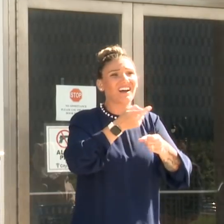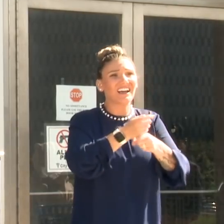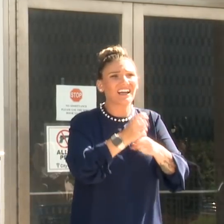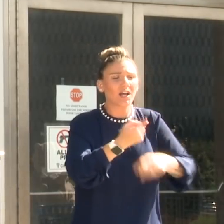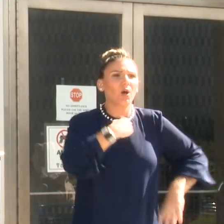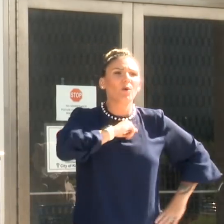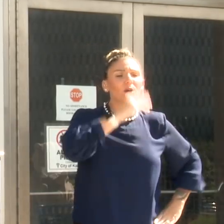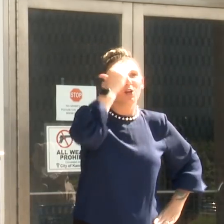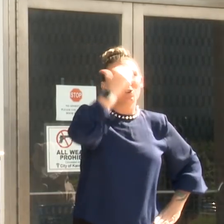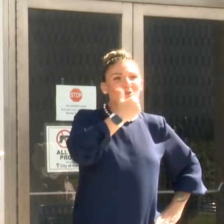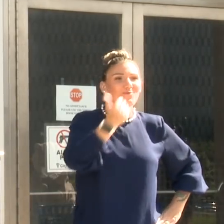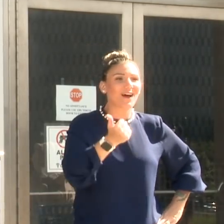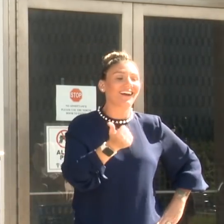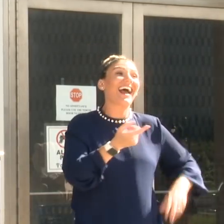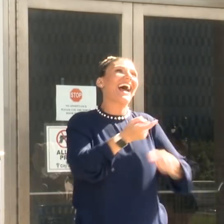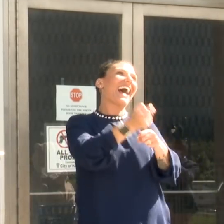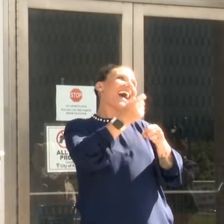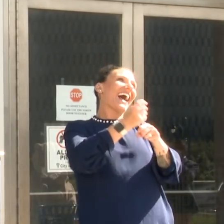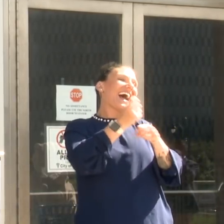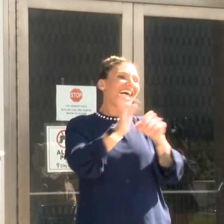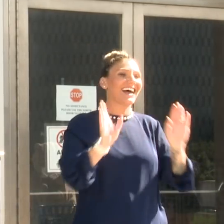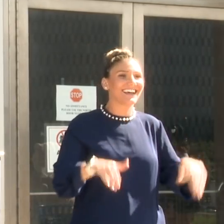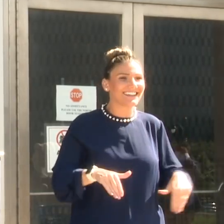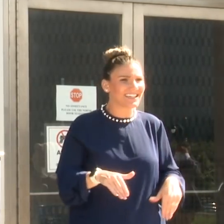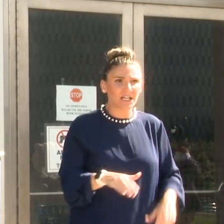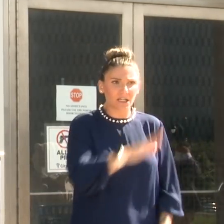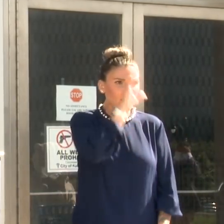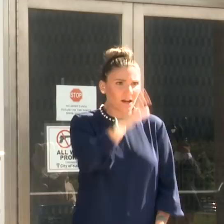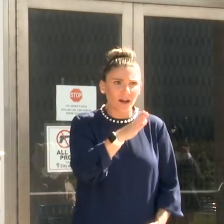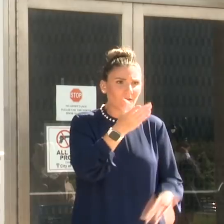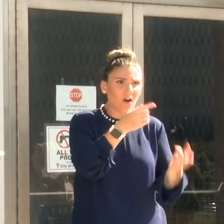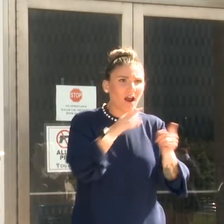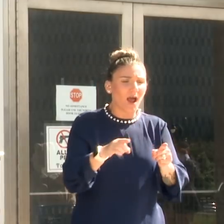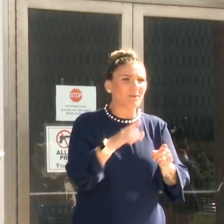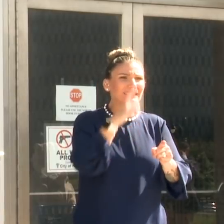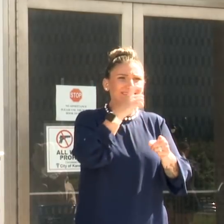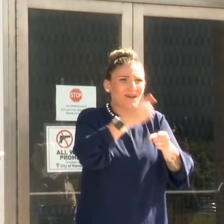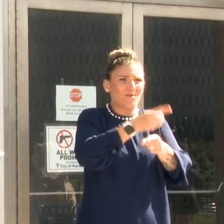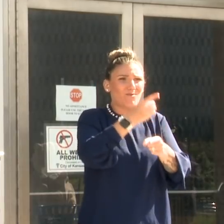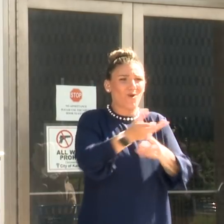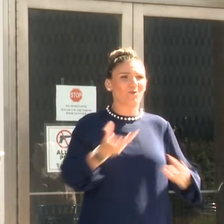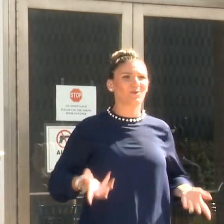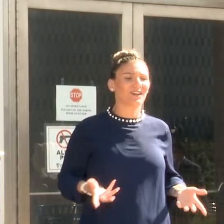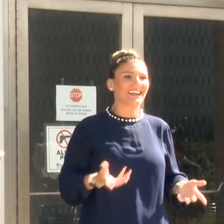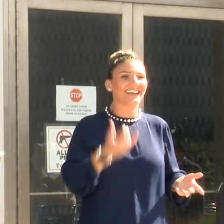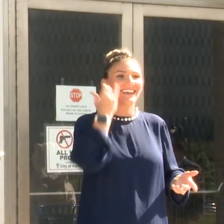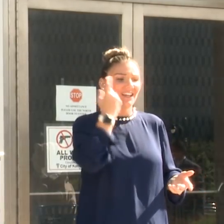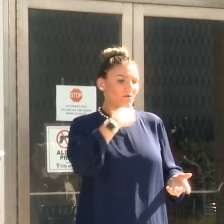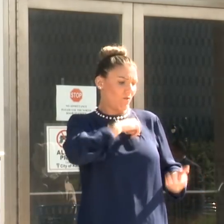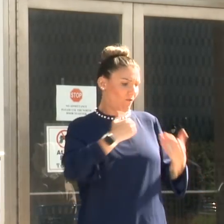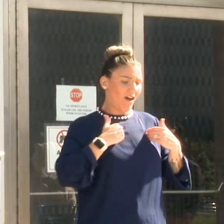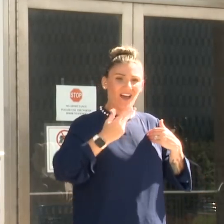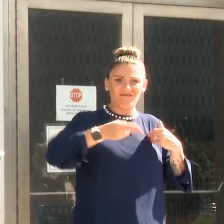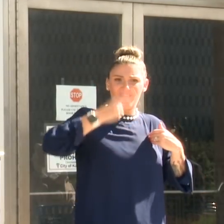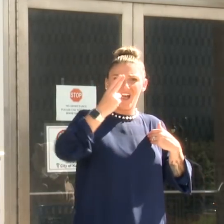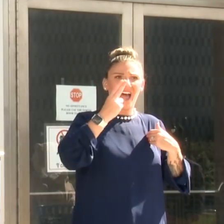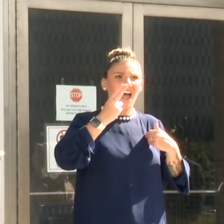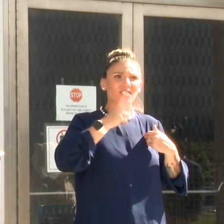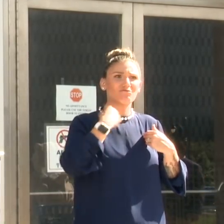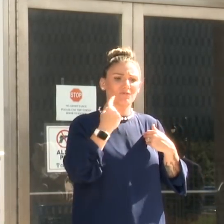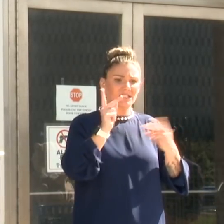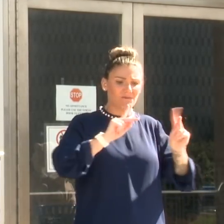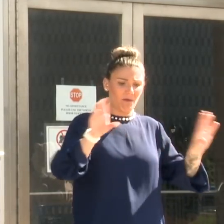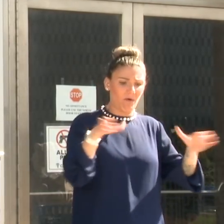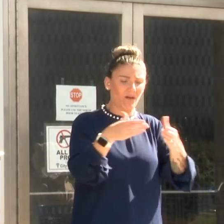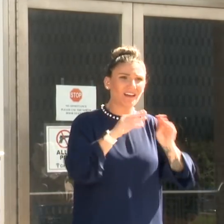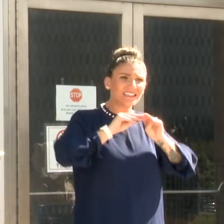know better. I mean, it's not the right thing to do if we have high-risk folks that are being